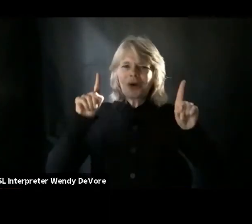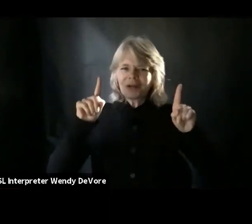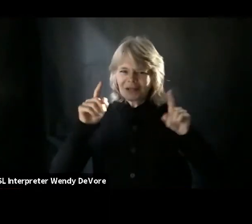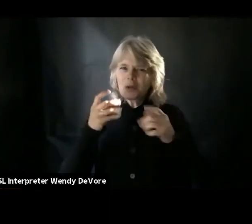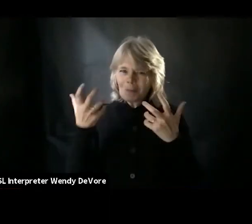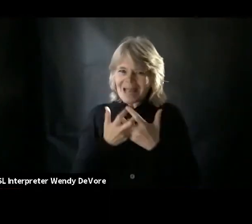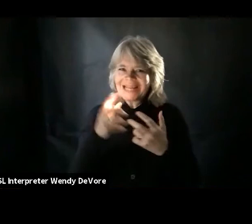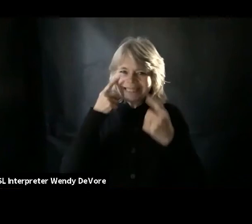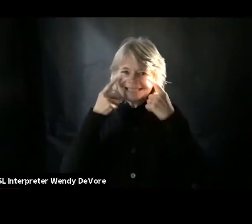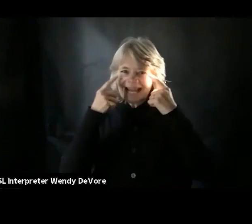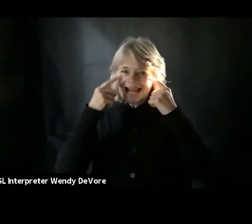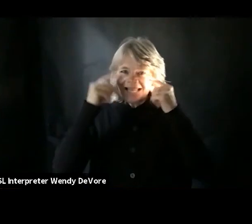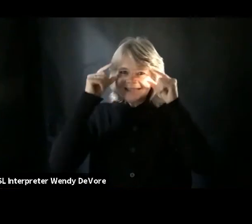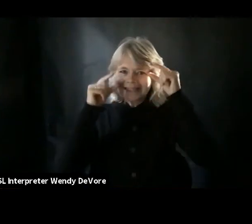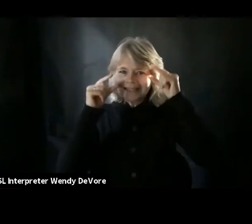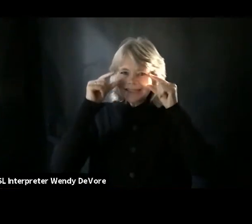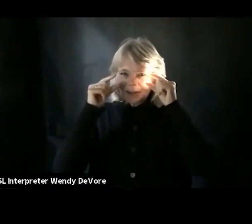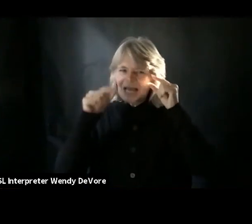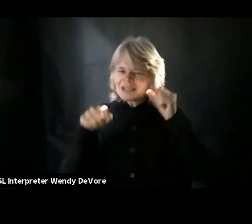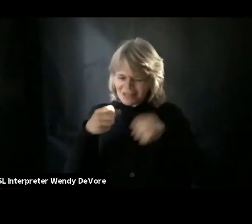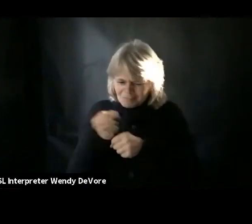are located.